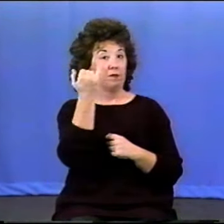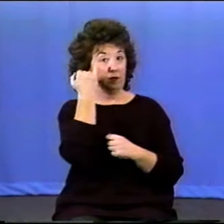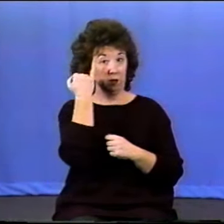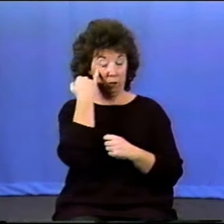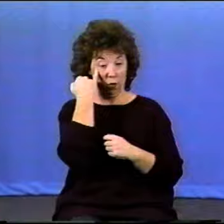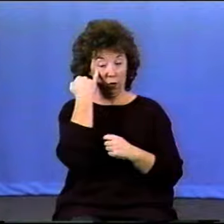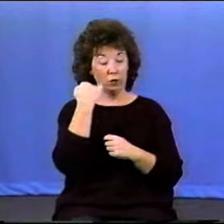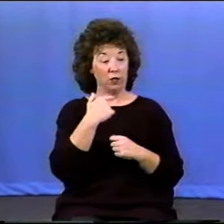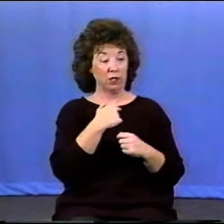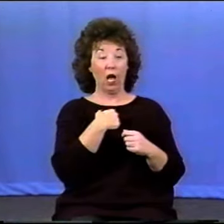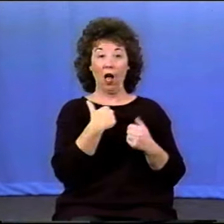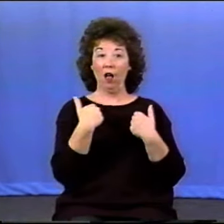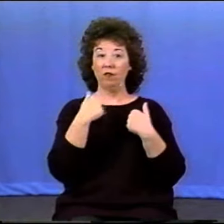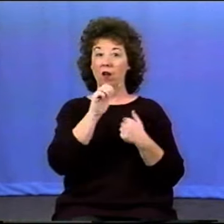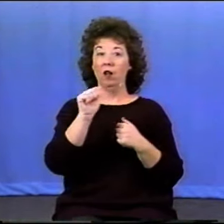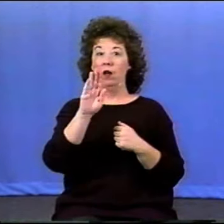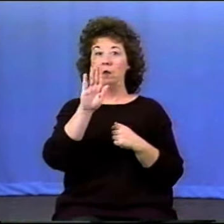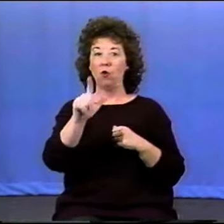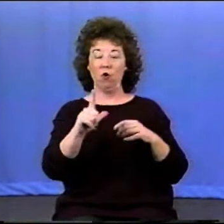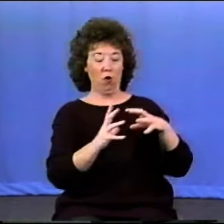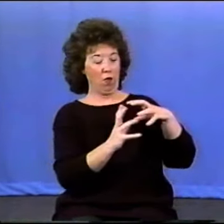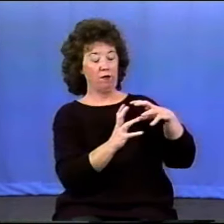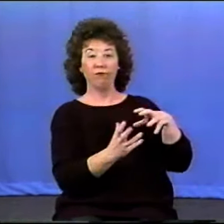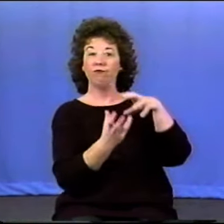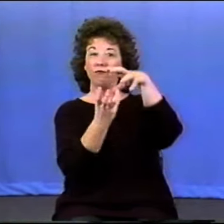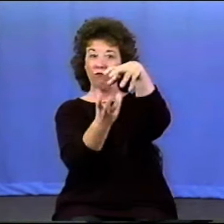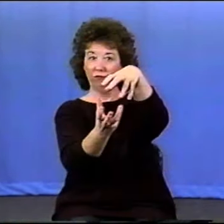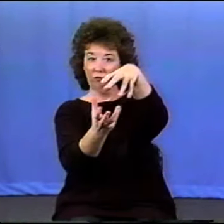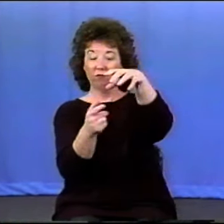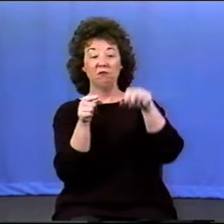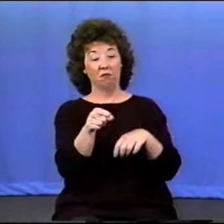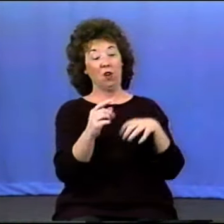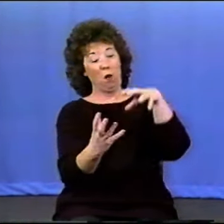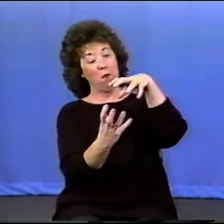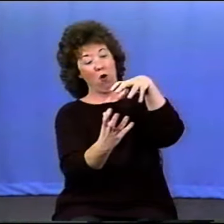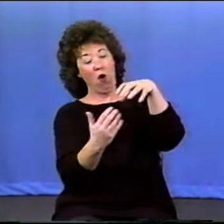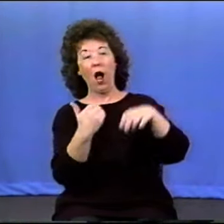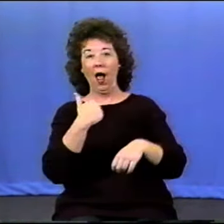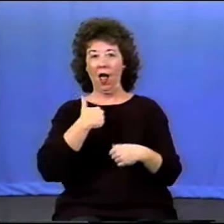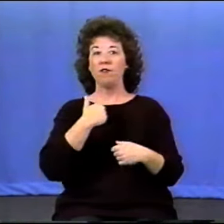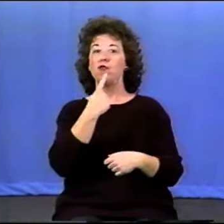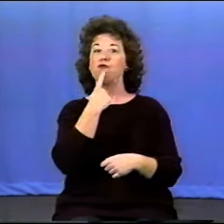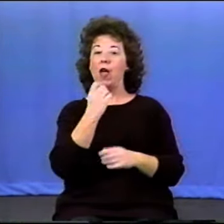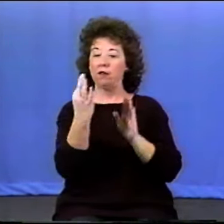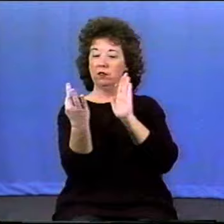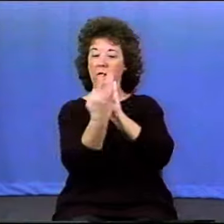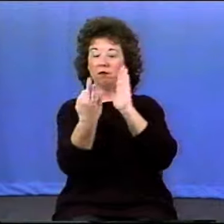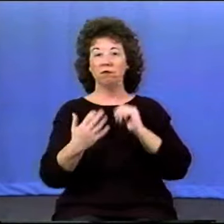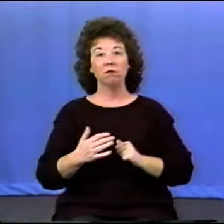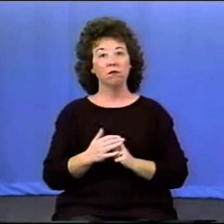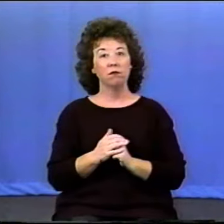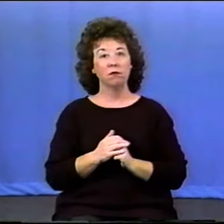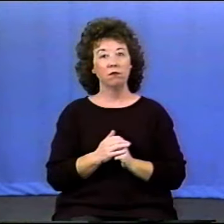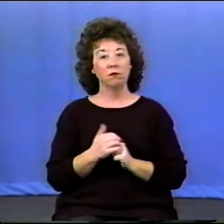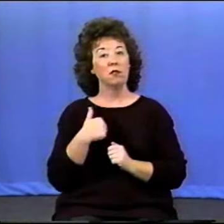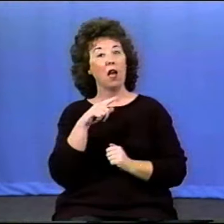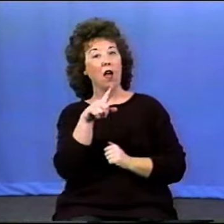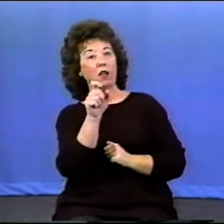give you this ball and point out that it has a red dot on it, and then ask you to tell me